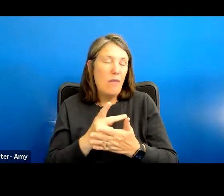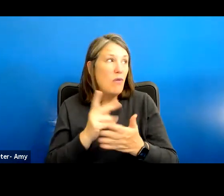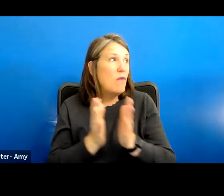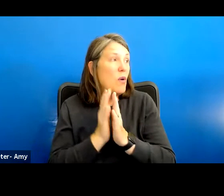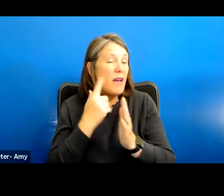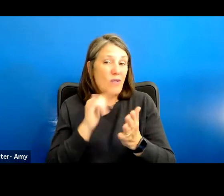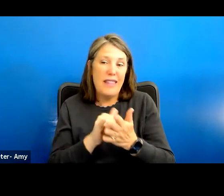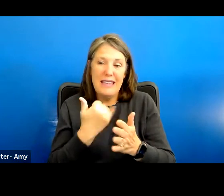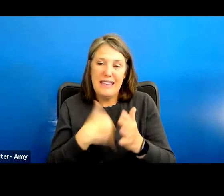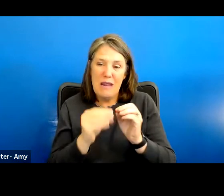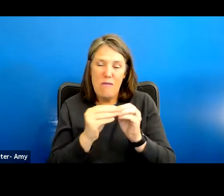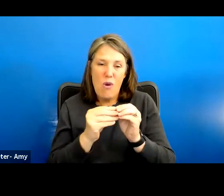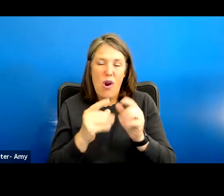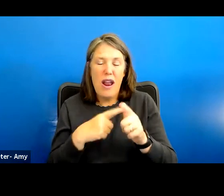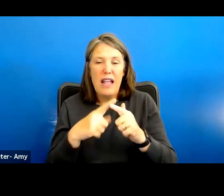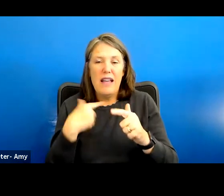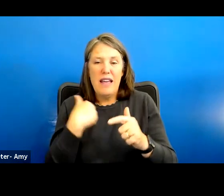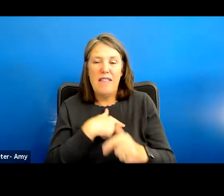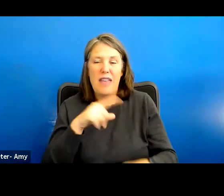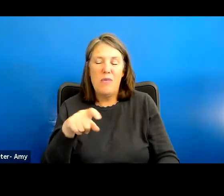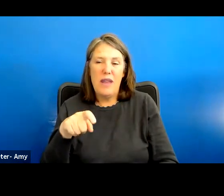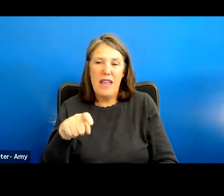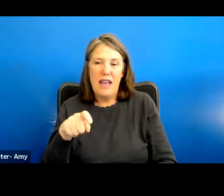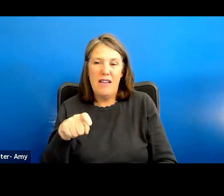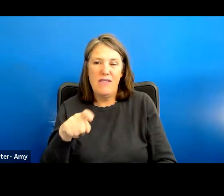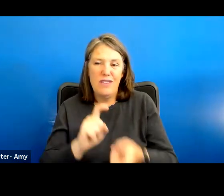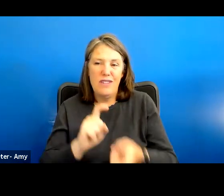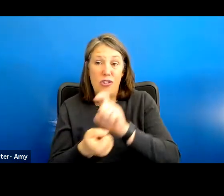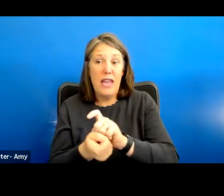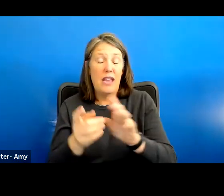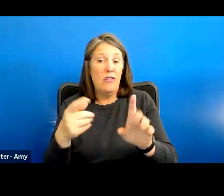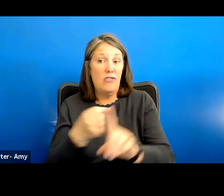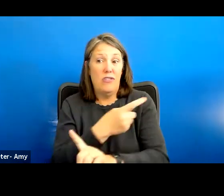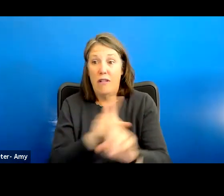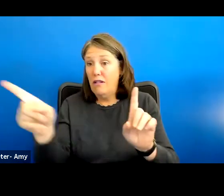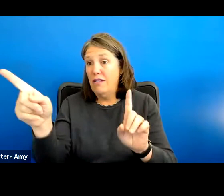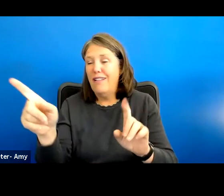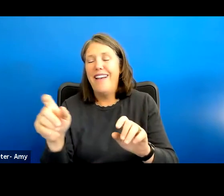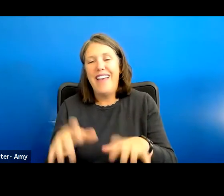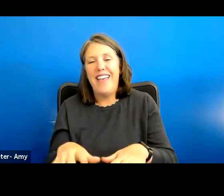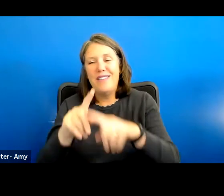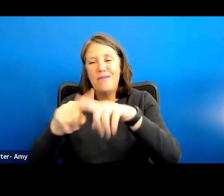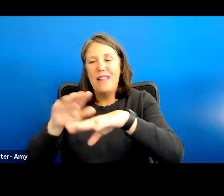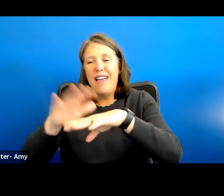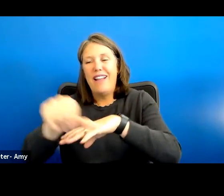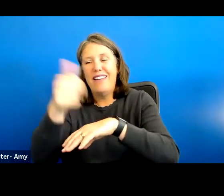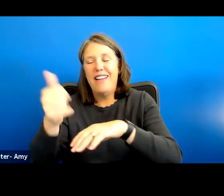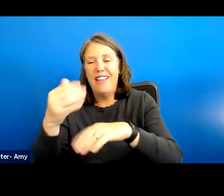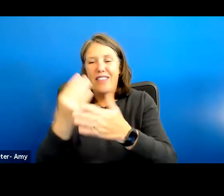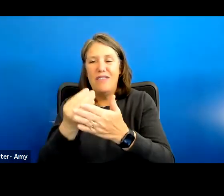funding source. And then we have to change gears and rely on other funding sources to meet those